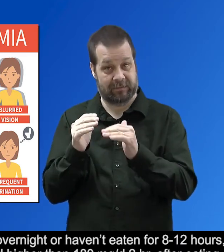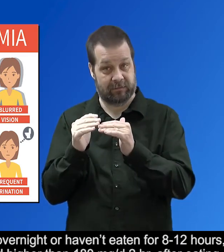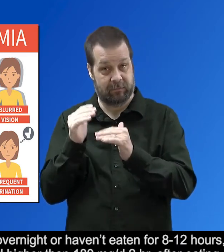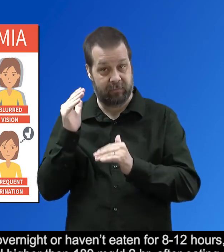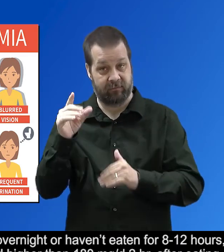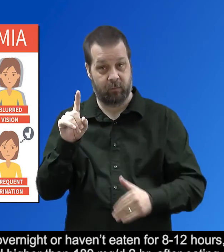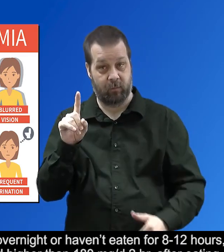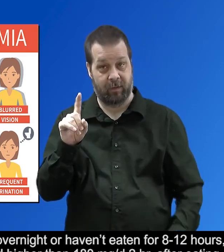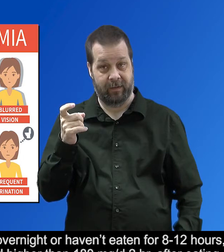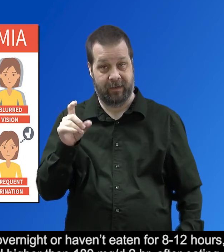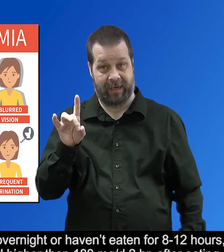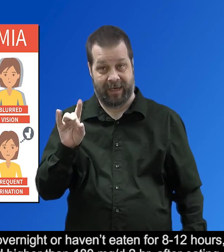eating a meal.